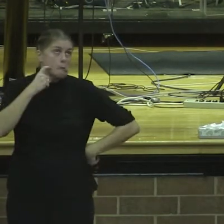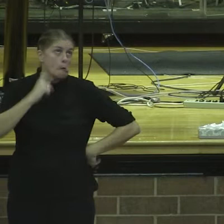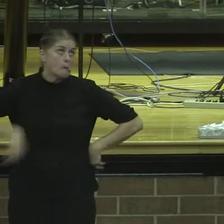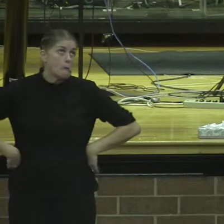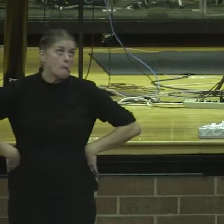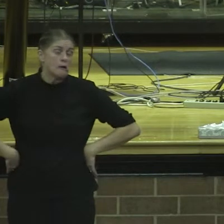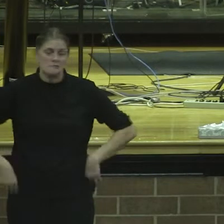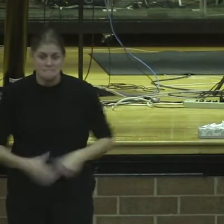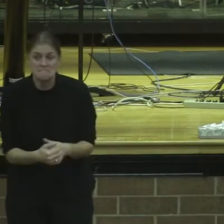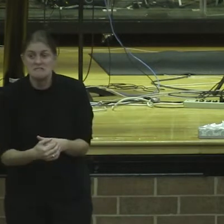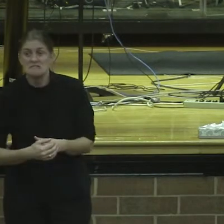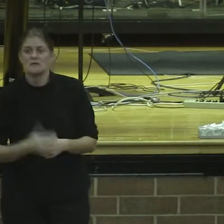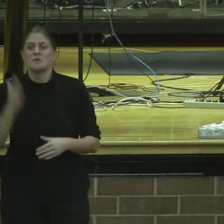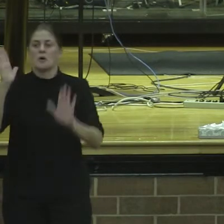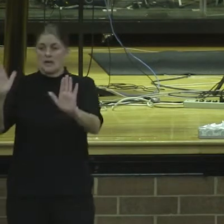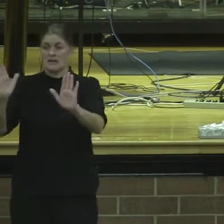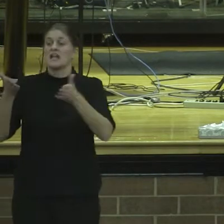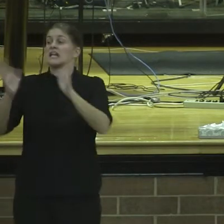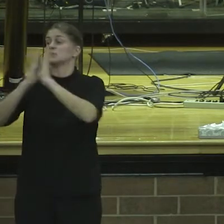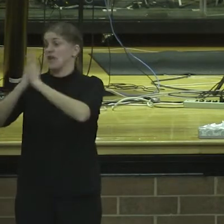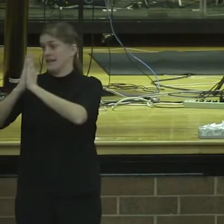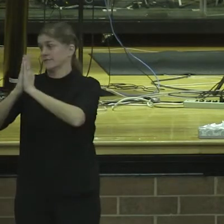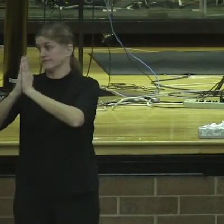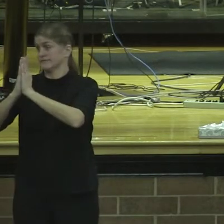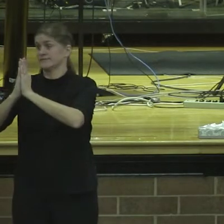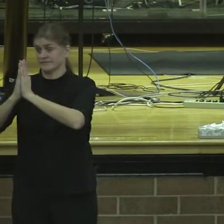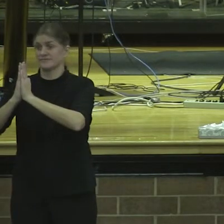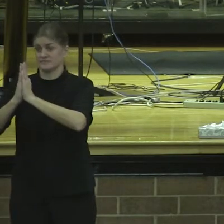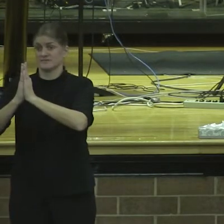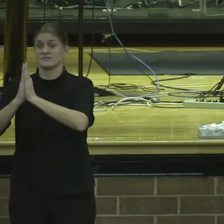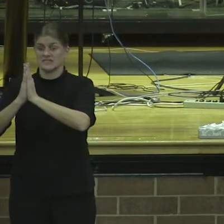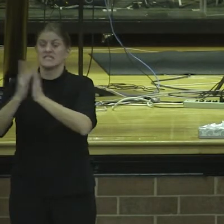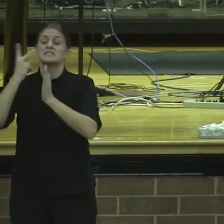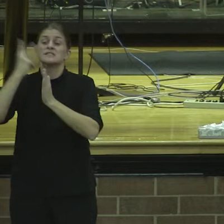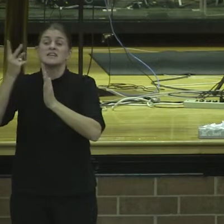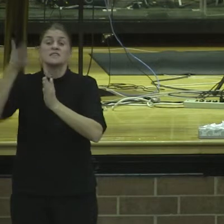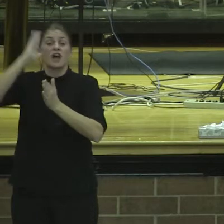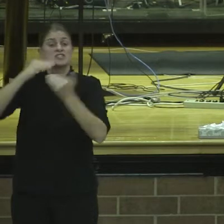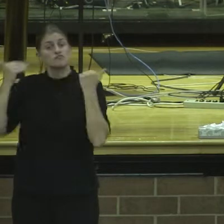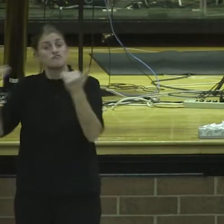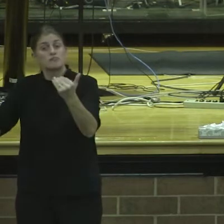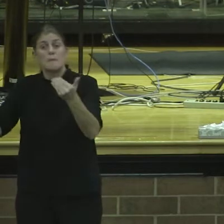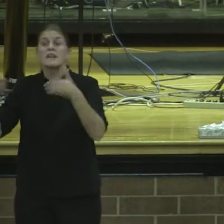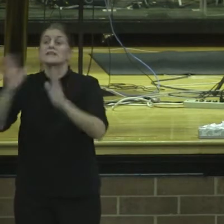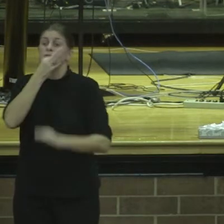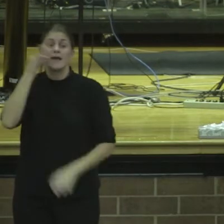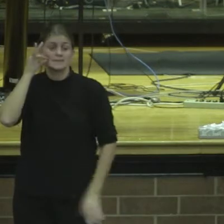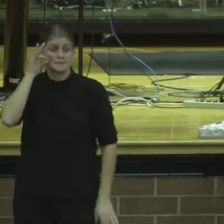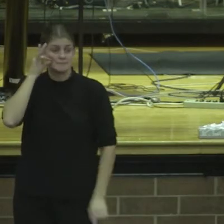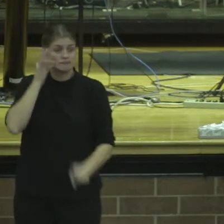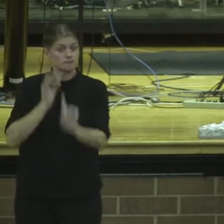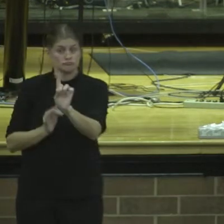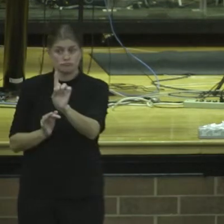I said, why don't we do this? Let's pray, and let's see if God gives us a green light. But let's fast. She